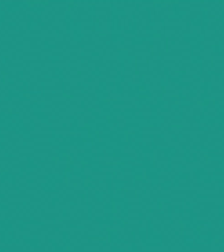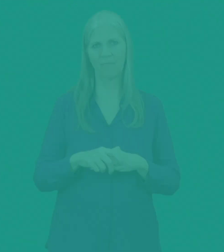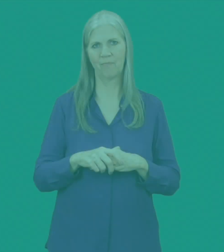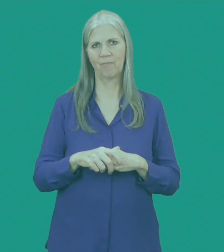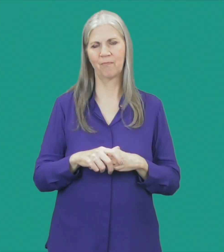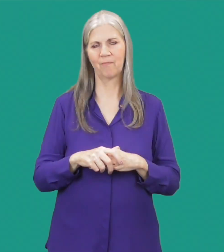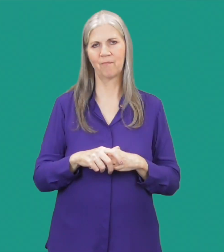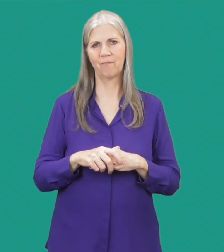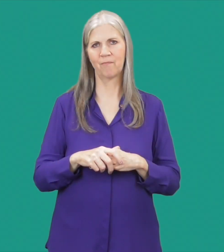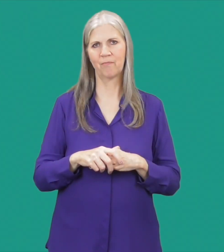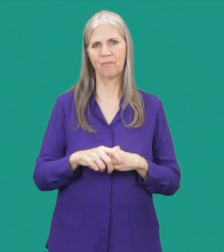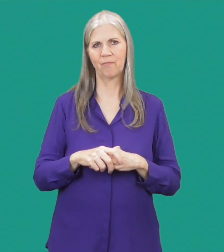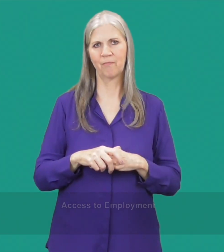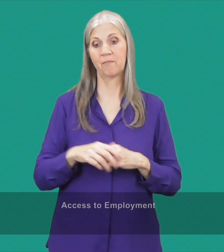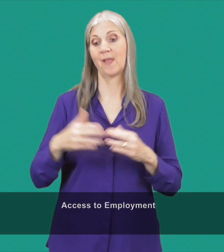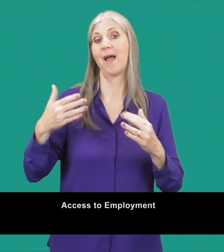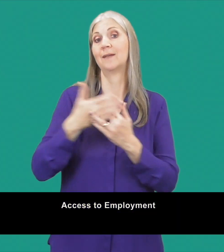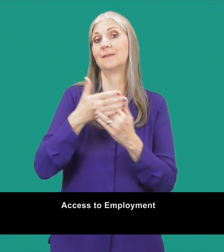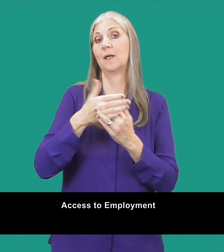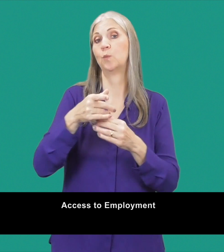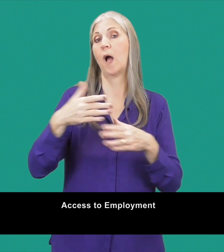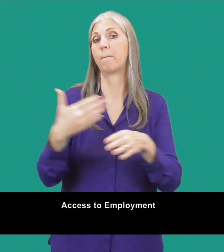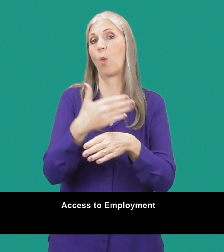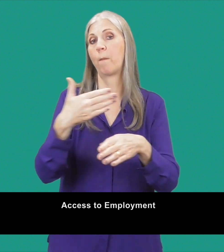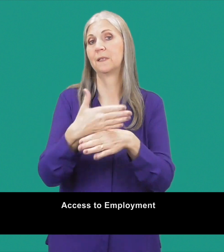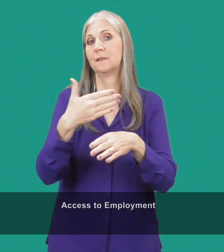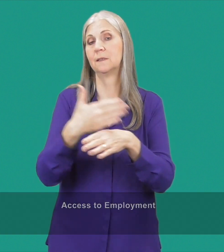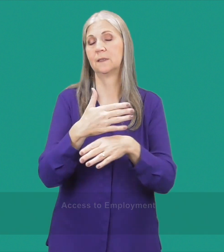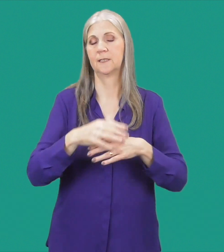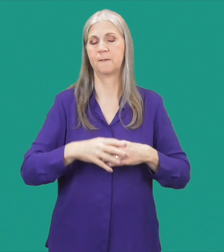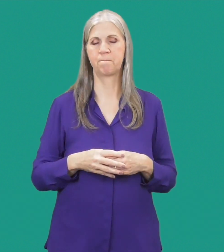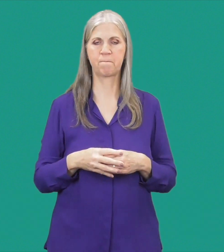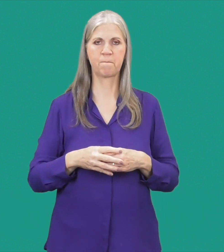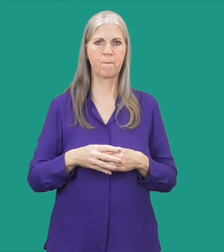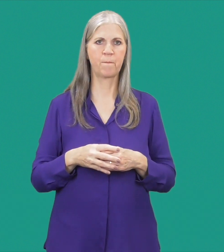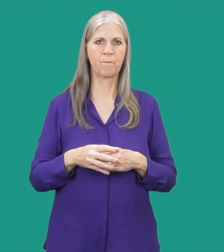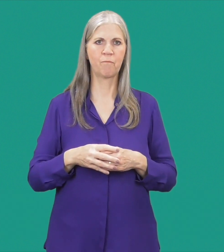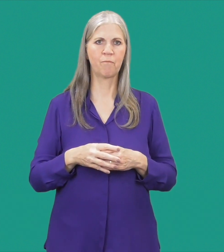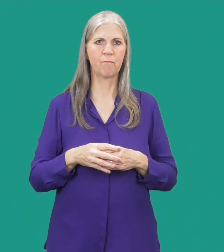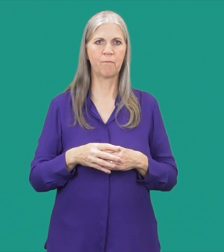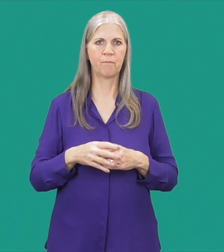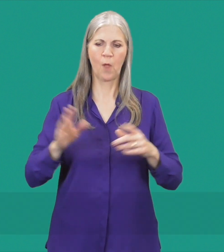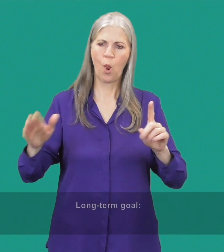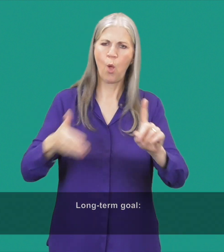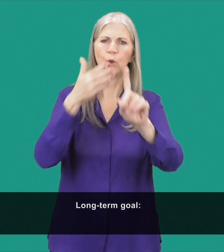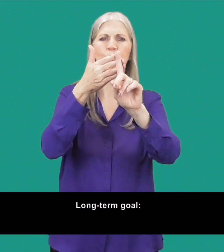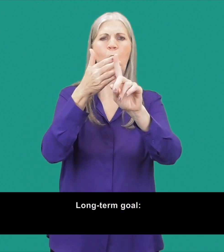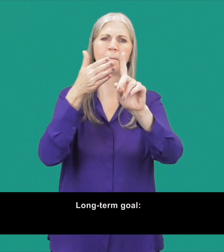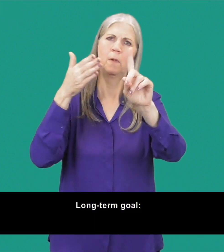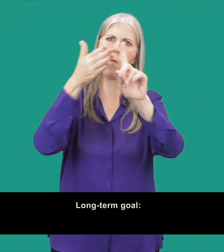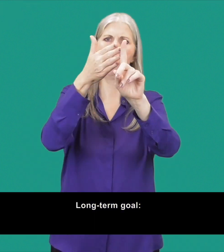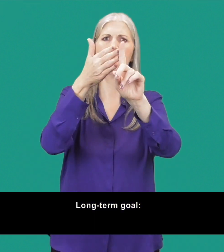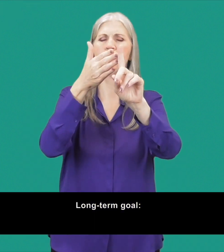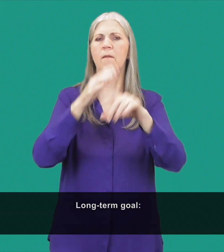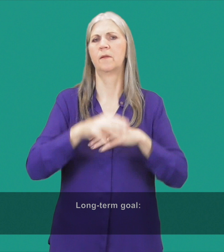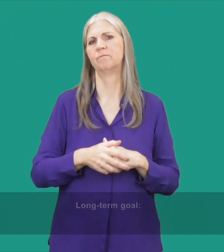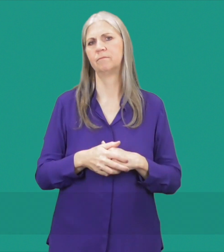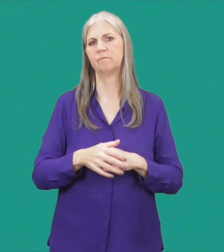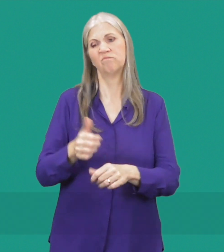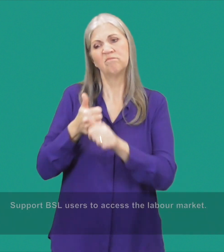Access to employment. Long-term goal: Support BSL users to access